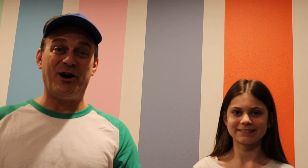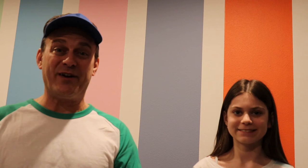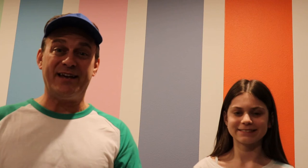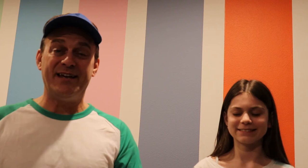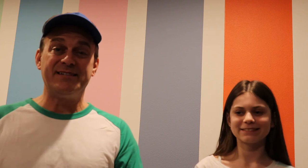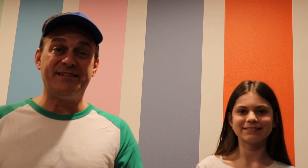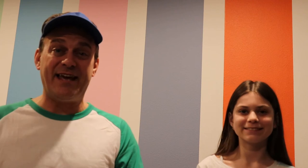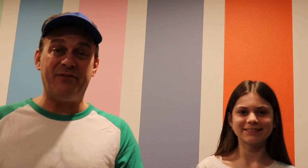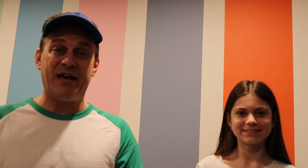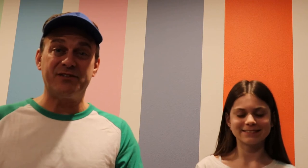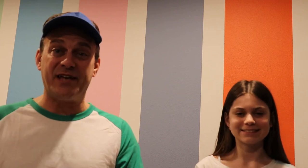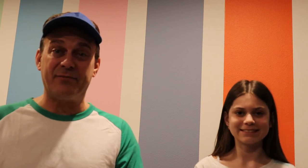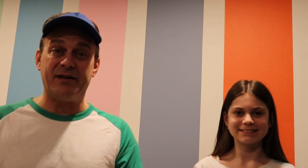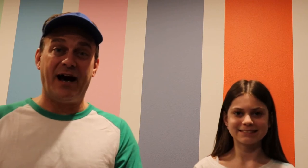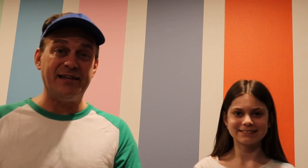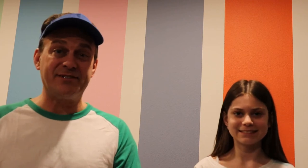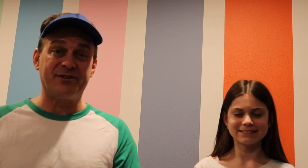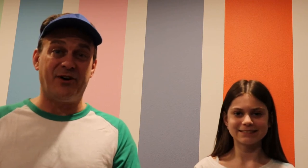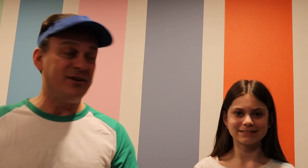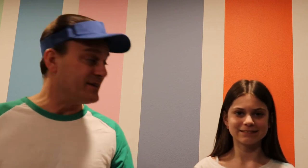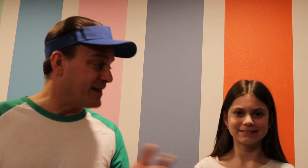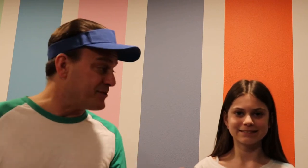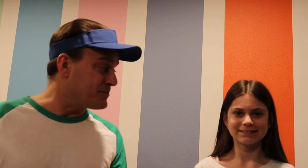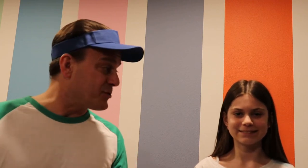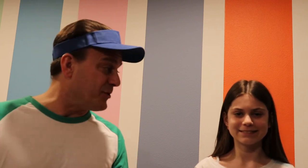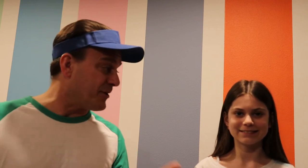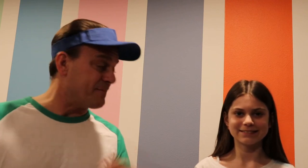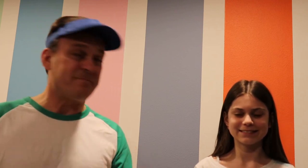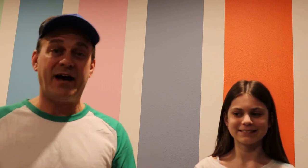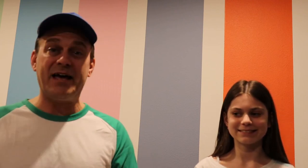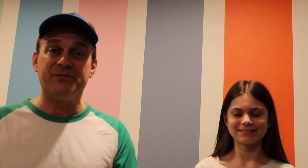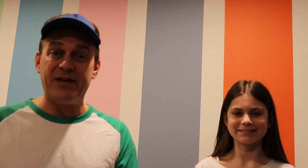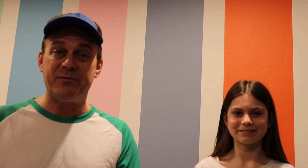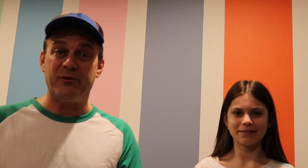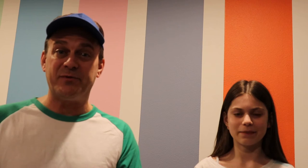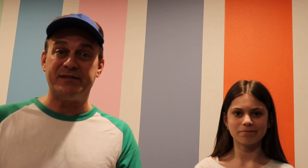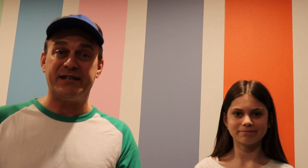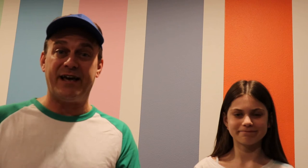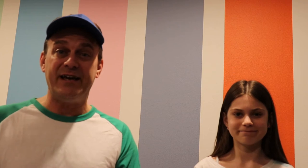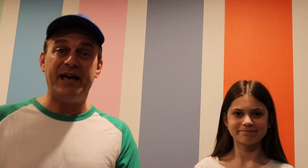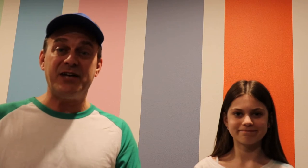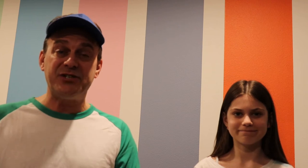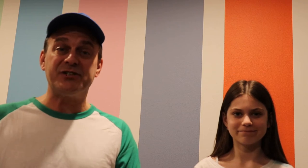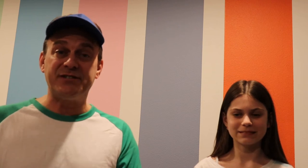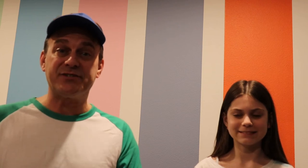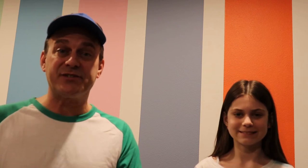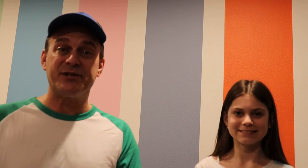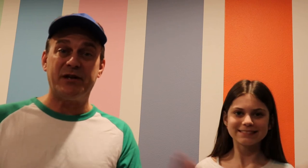All right, today we have a segment I like to call Latham's Corner. I have Latham here with me today, and she's going to teach us a little bit